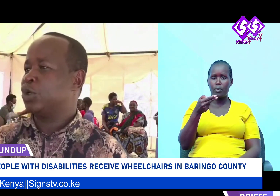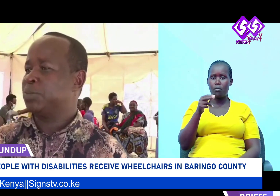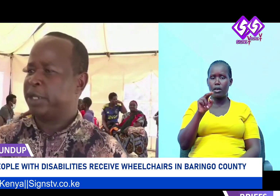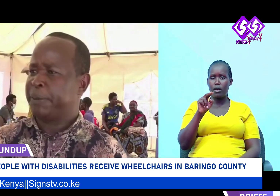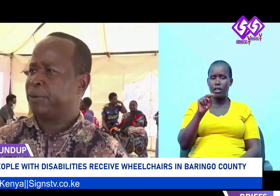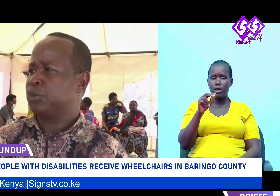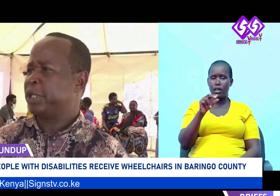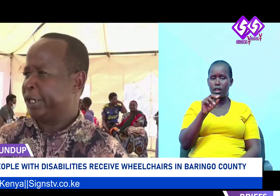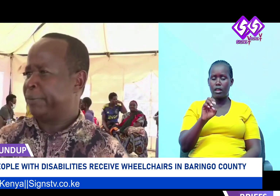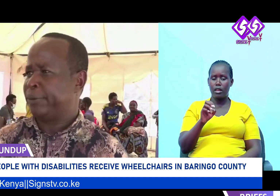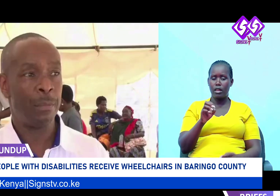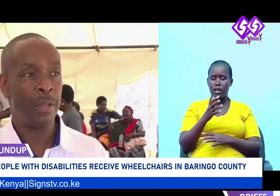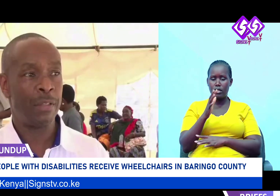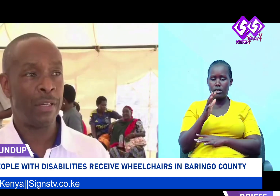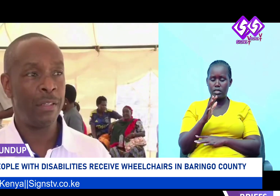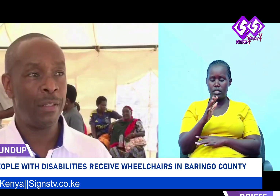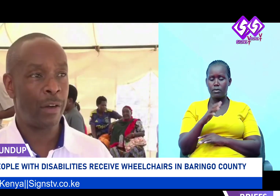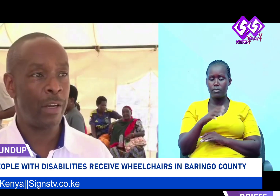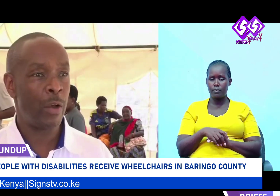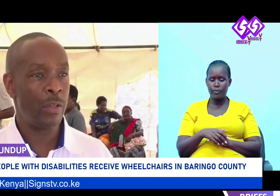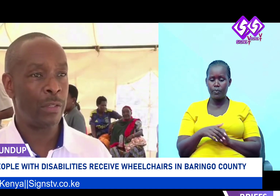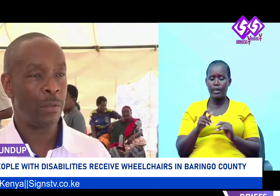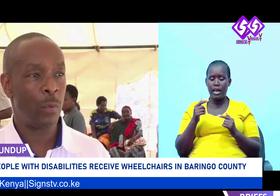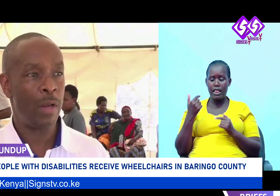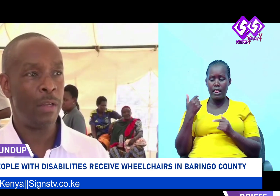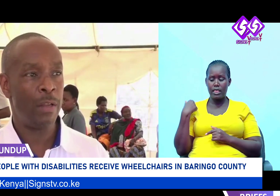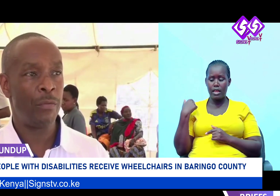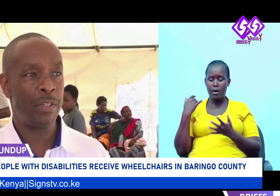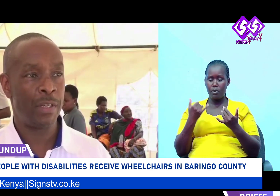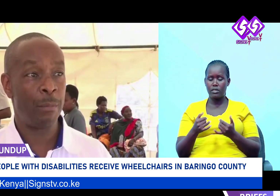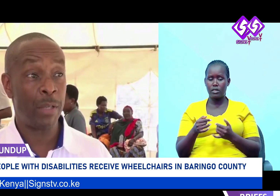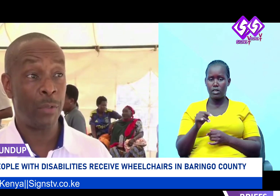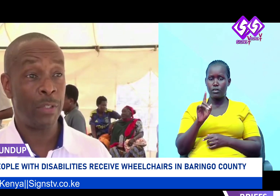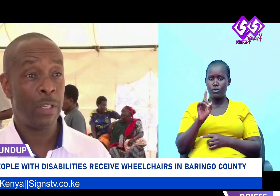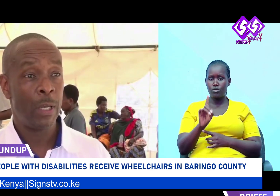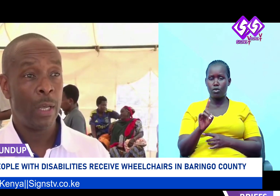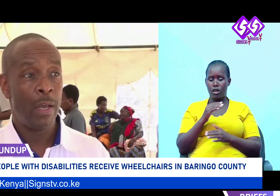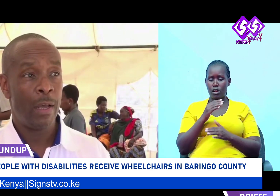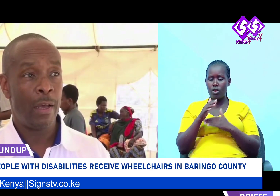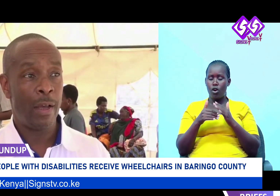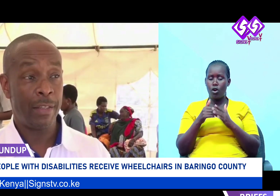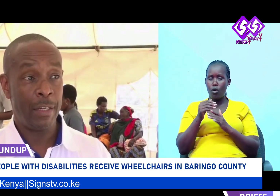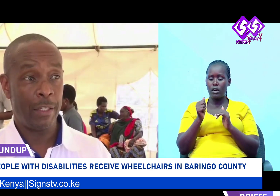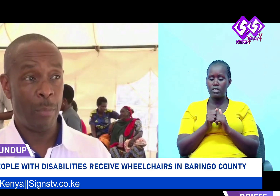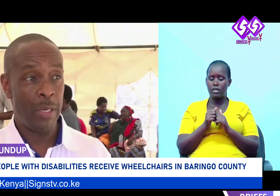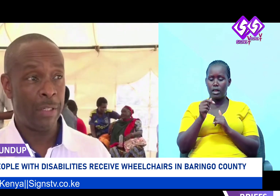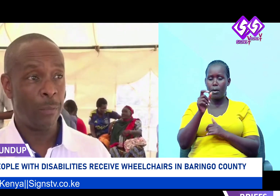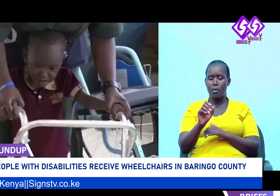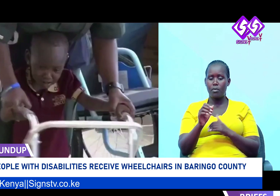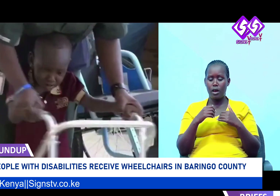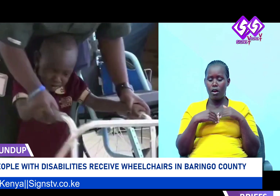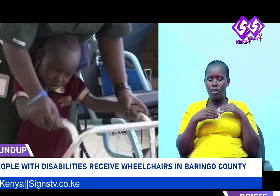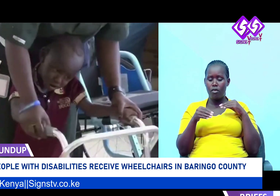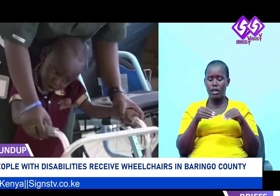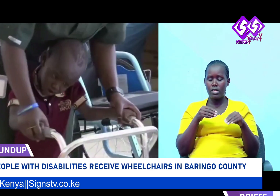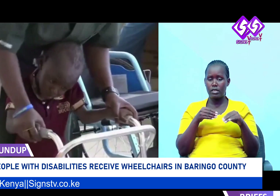many people to be crippled. The statistic right now is that 1 in every 10 persons has a disability. You could say the